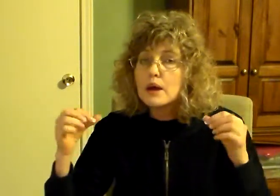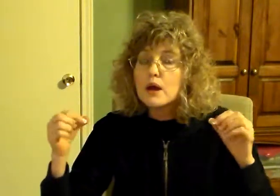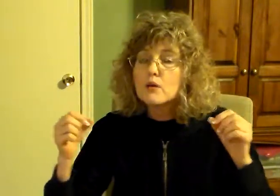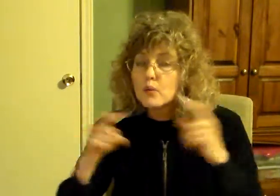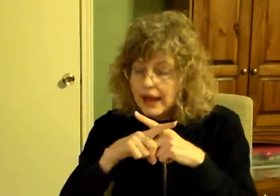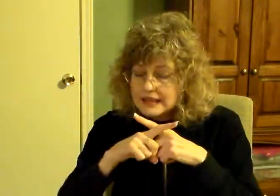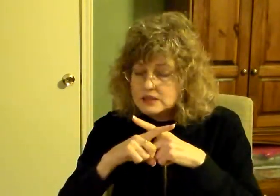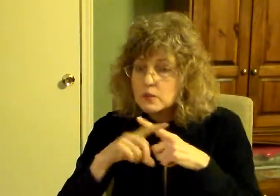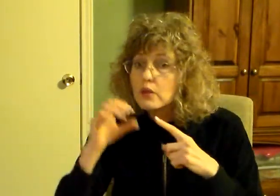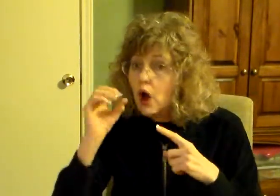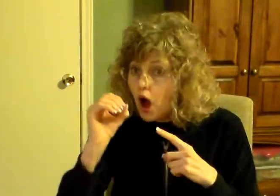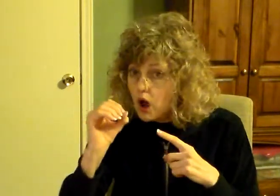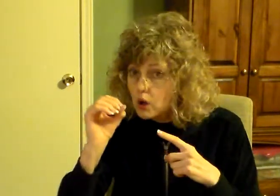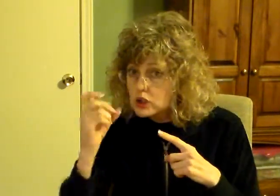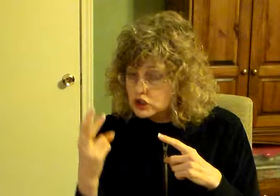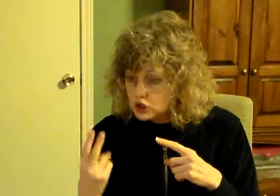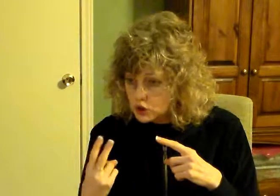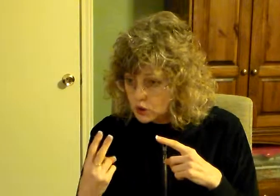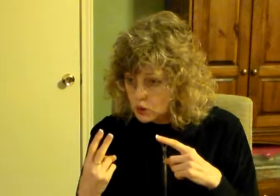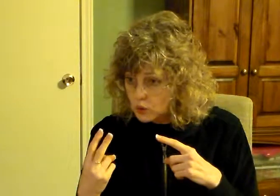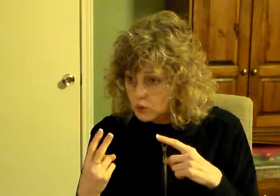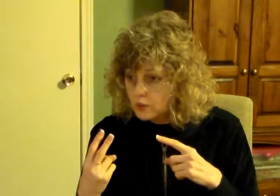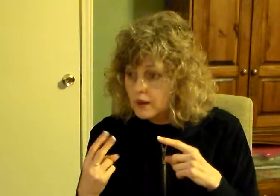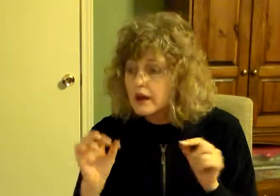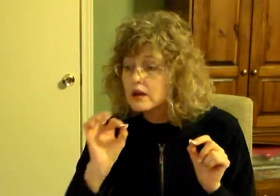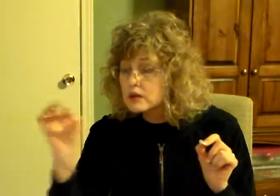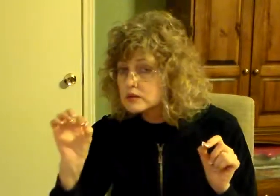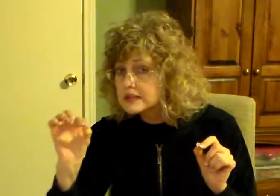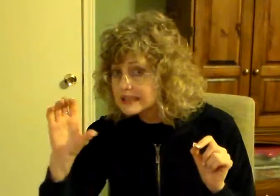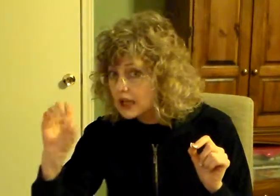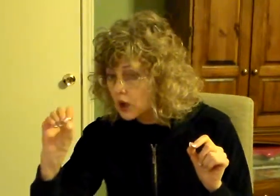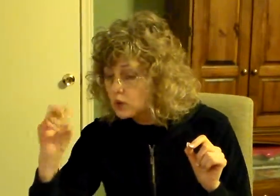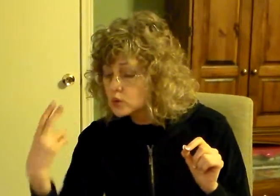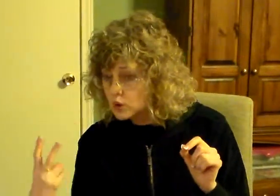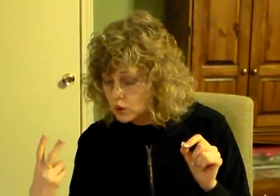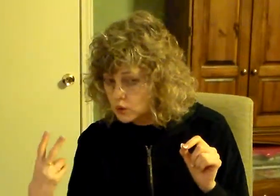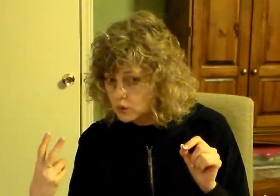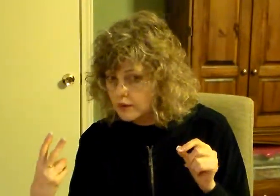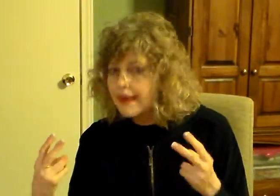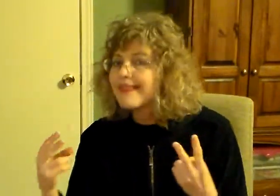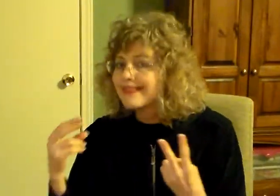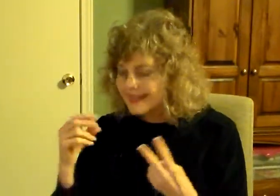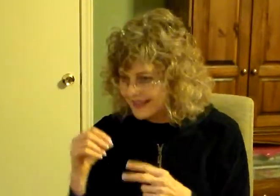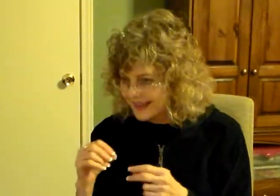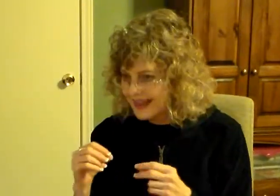dioxide. That is another synthesis reaction, where elements combine to form compounds.